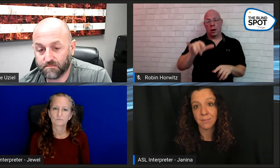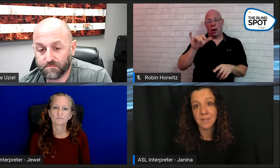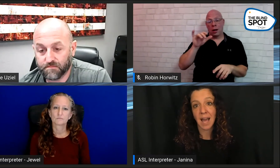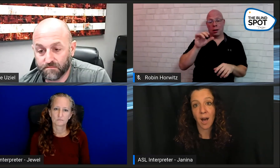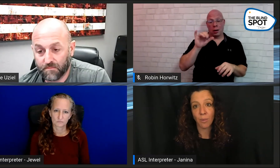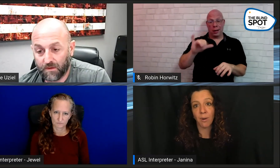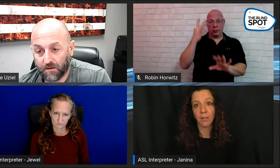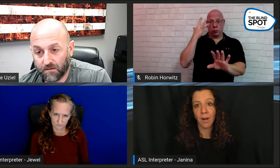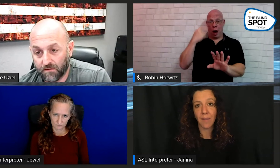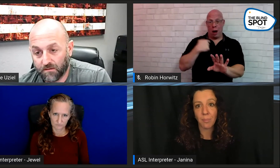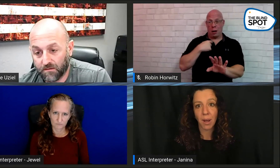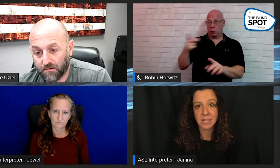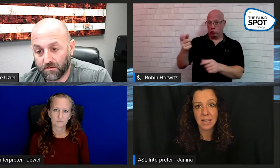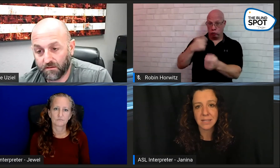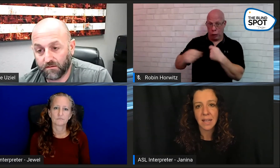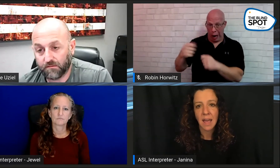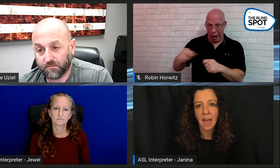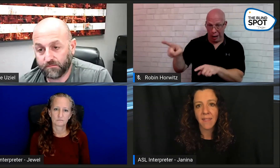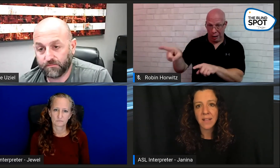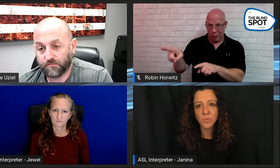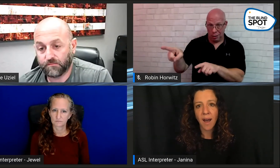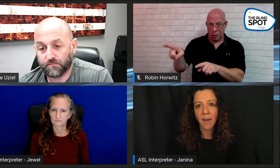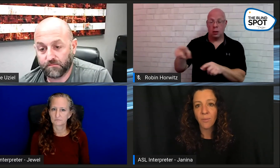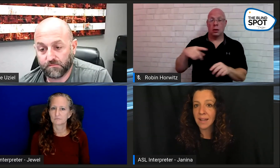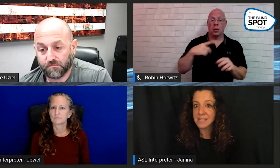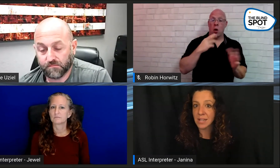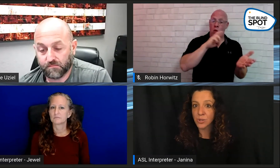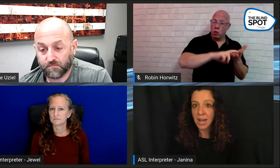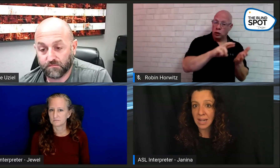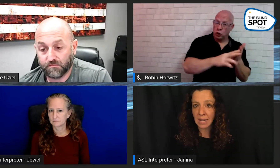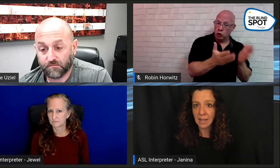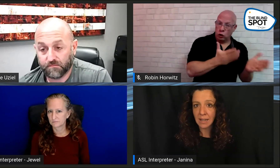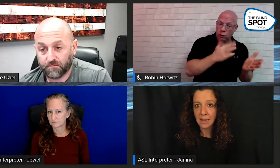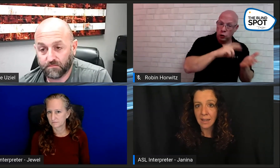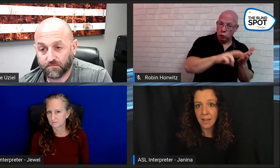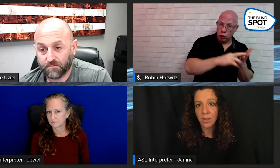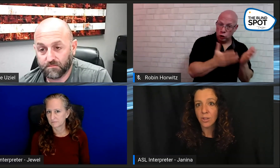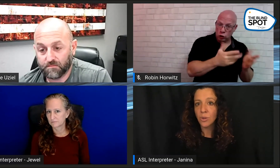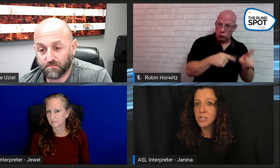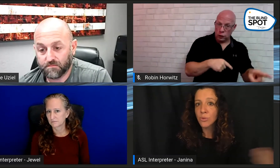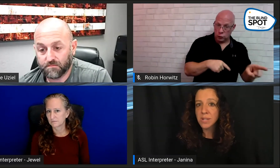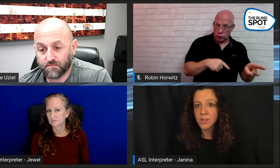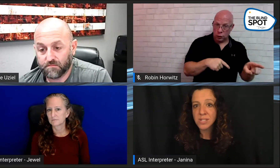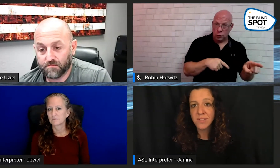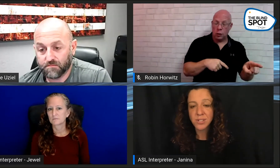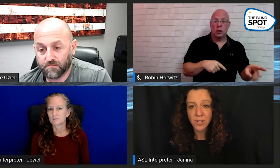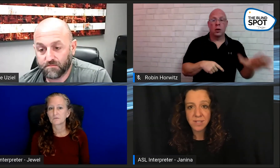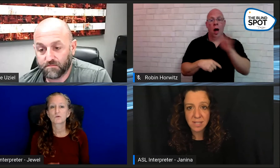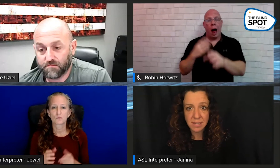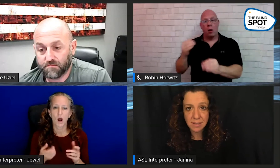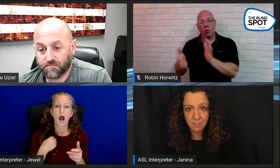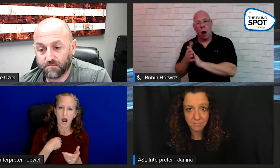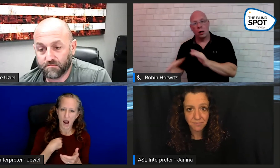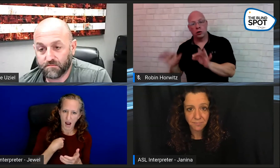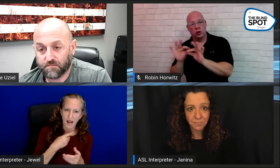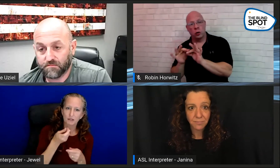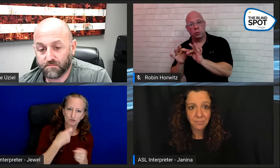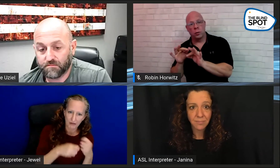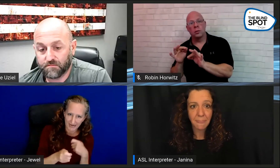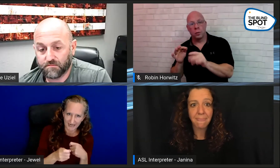of income to help along that process. And that's why when I say trading, you need to research different